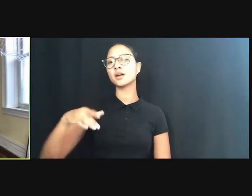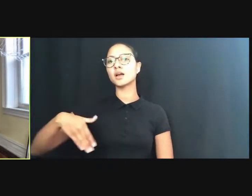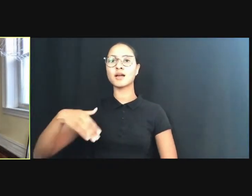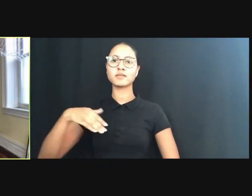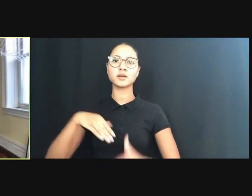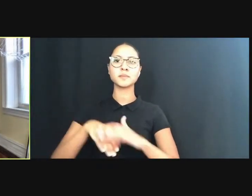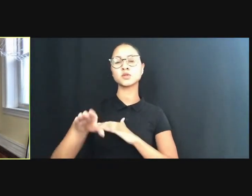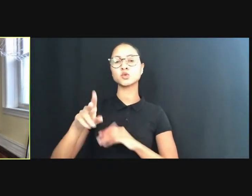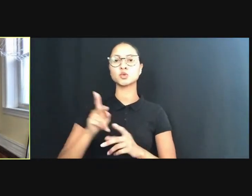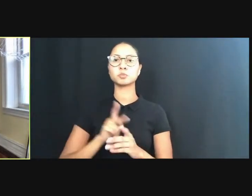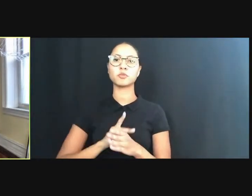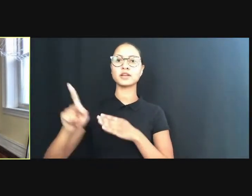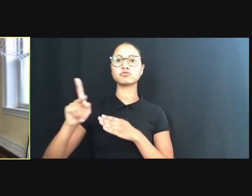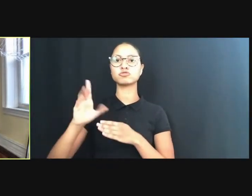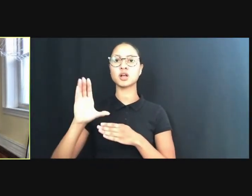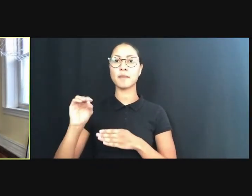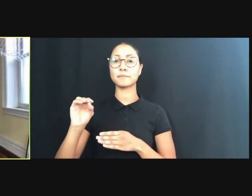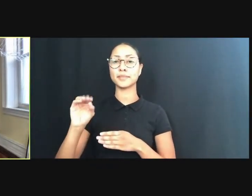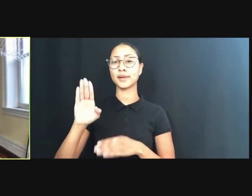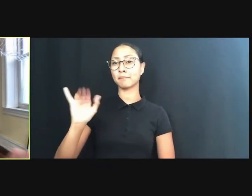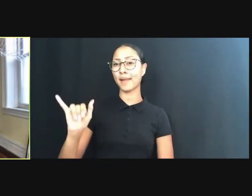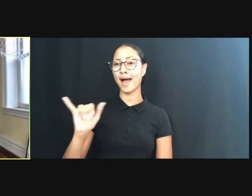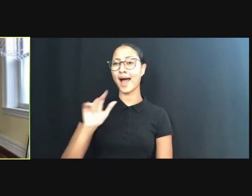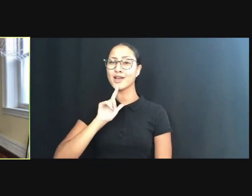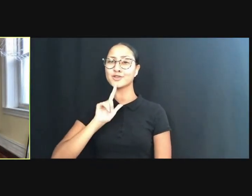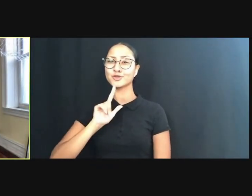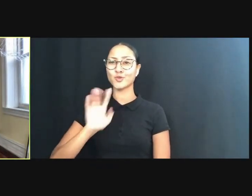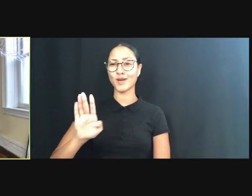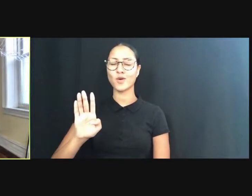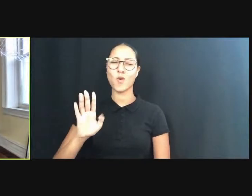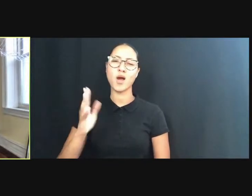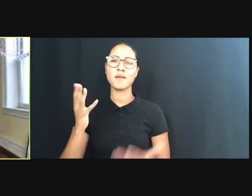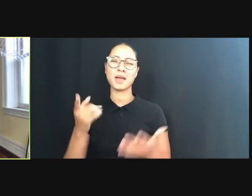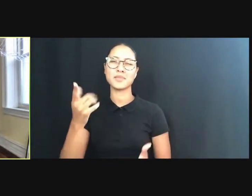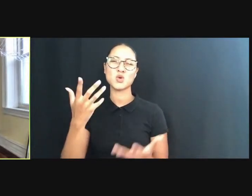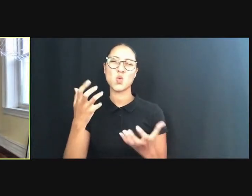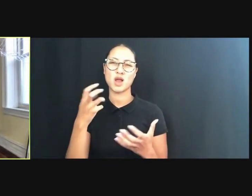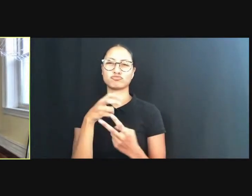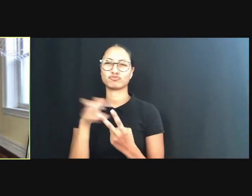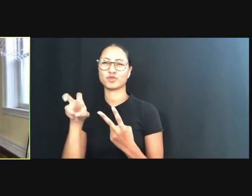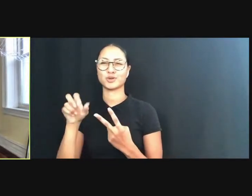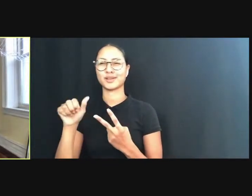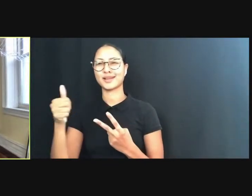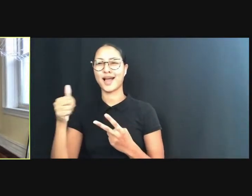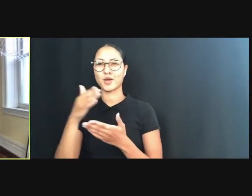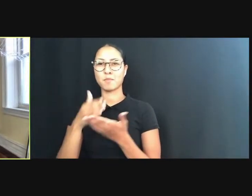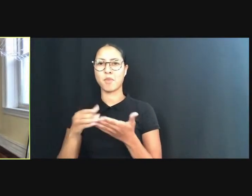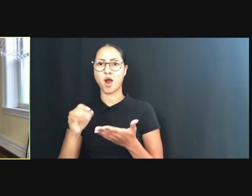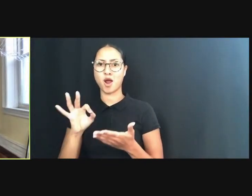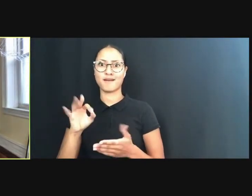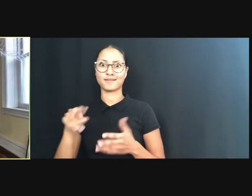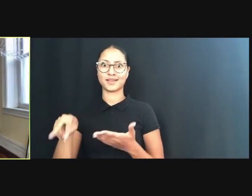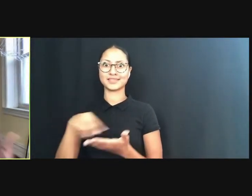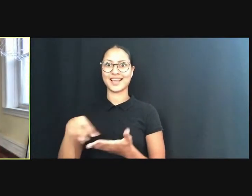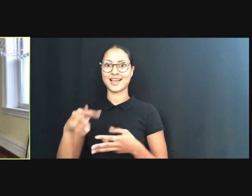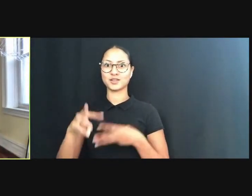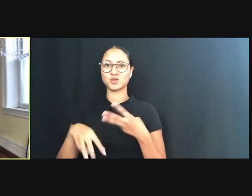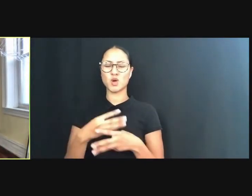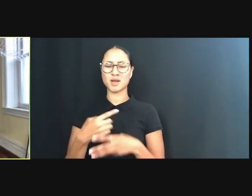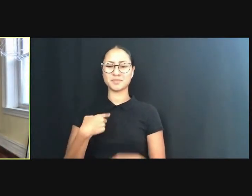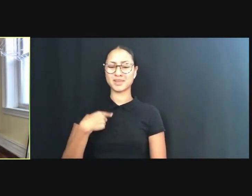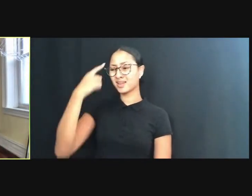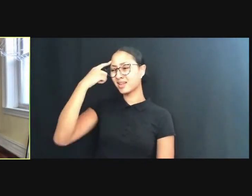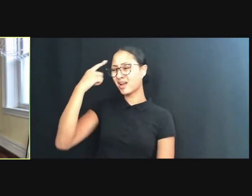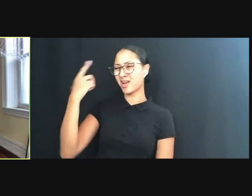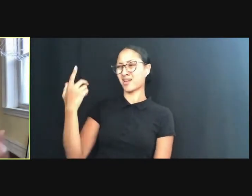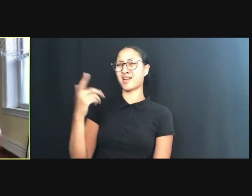to consider going into a different part of the dance world. And I was like, 24, what do you know at 24? What are you dancing